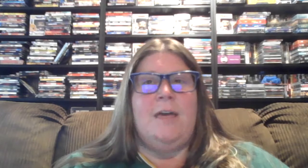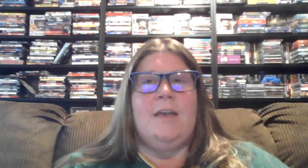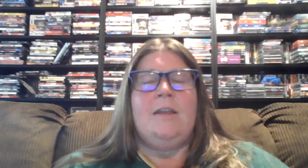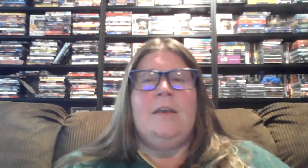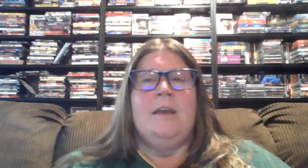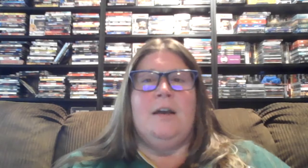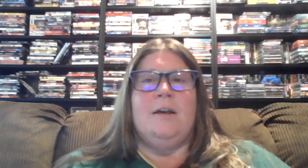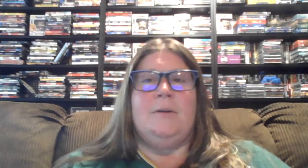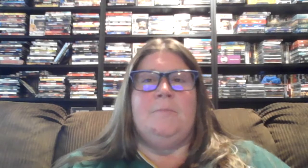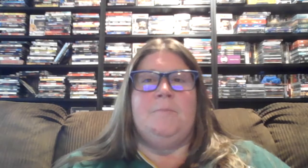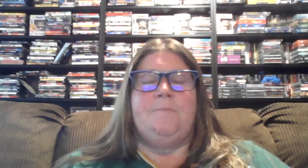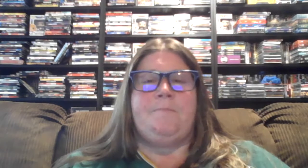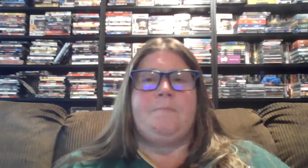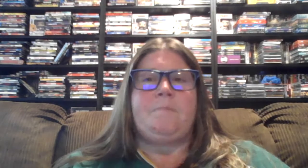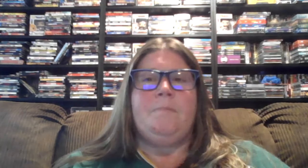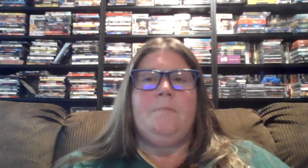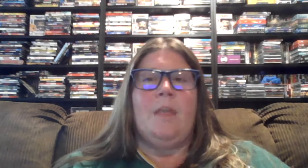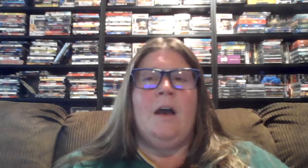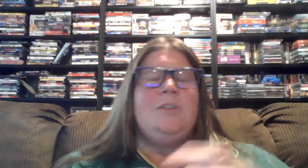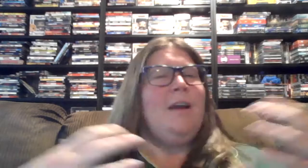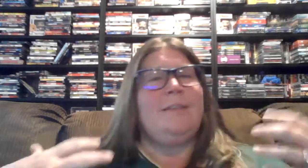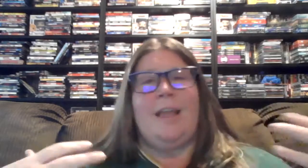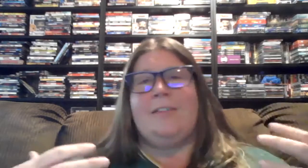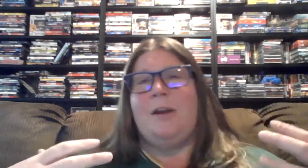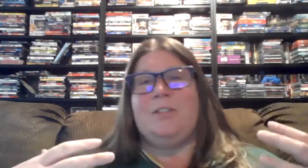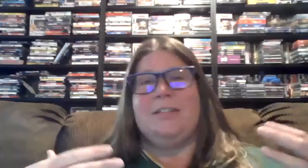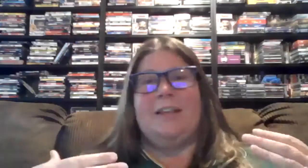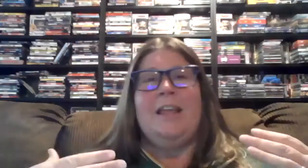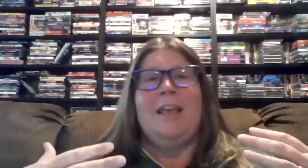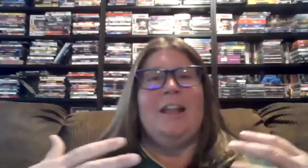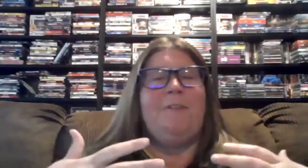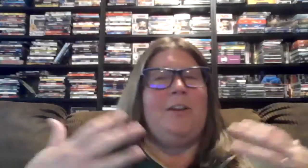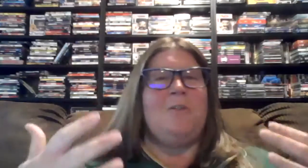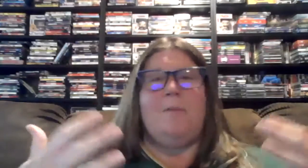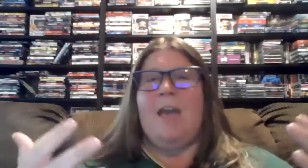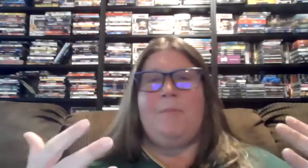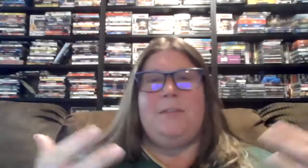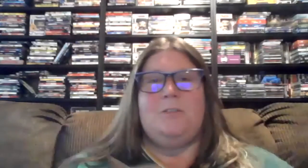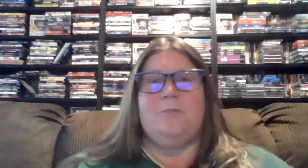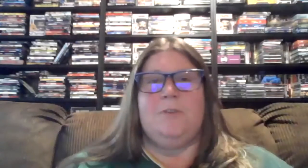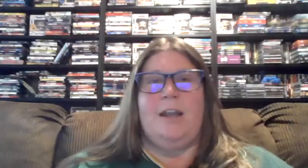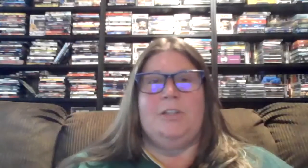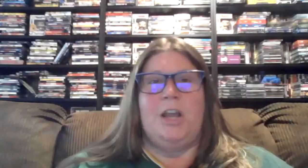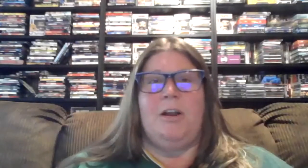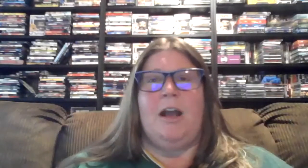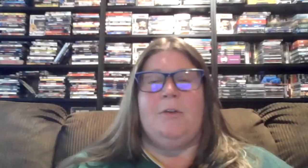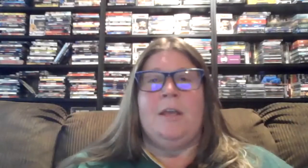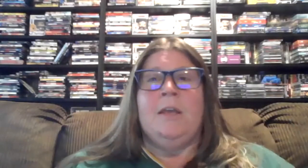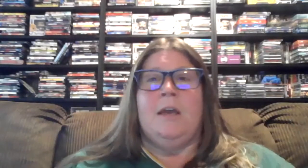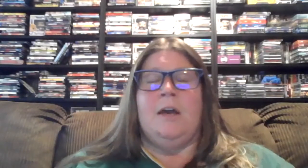then um, you guys can ask questions, and if I know, I'm happy to kind of share out.